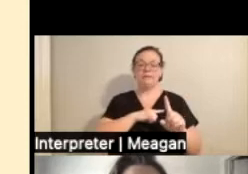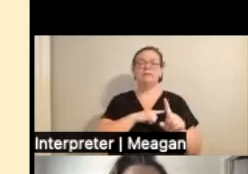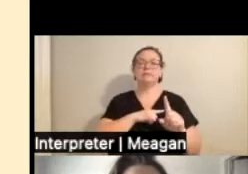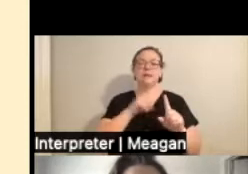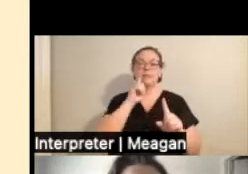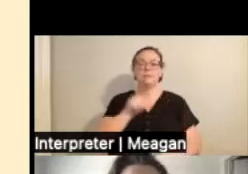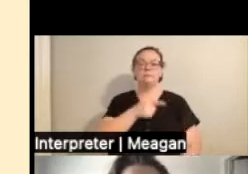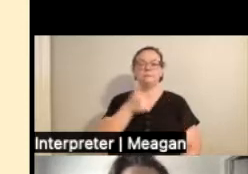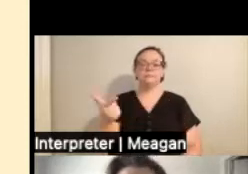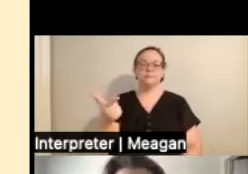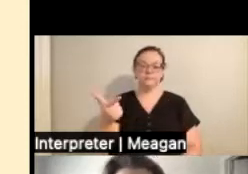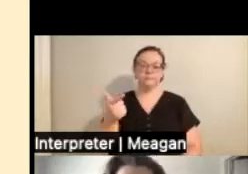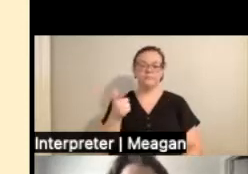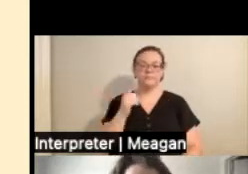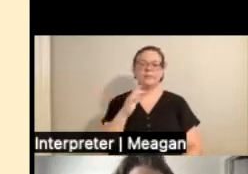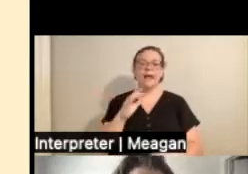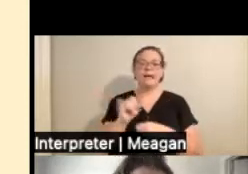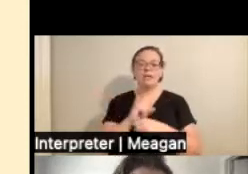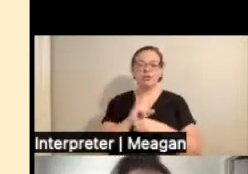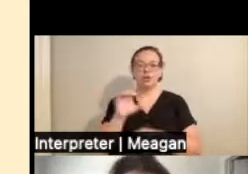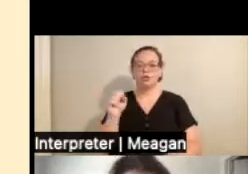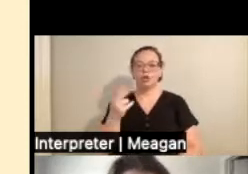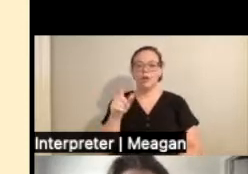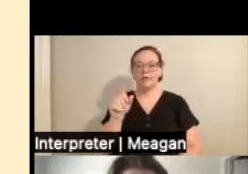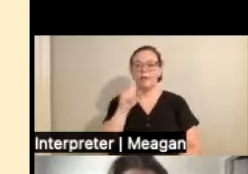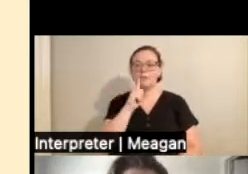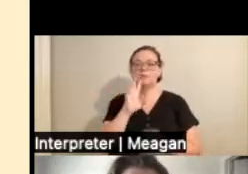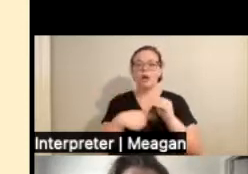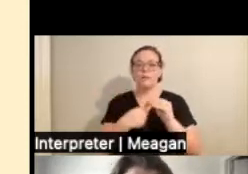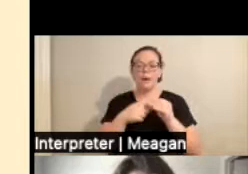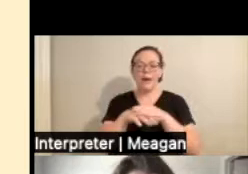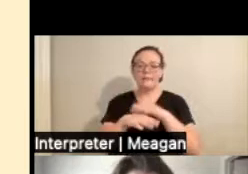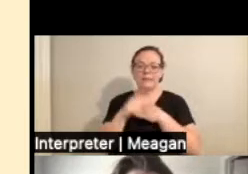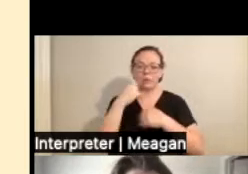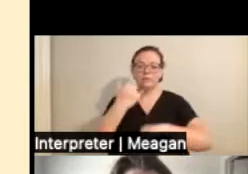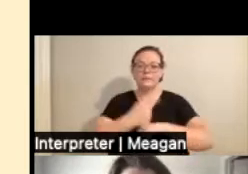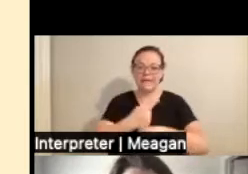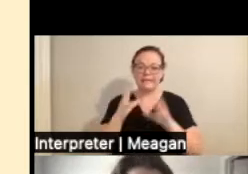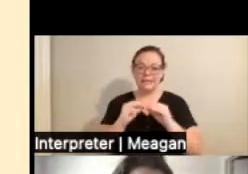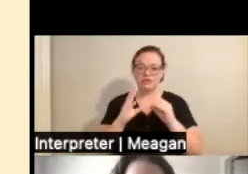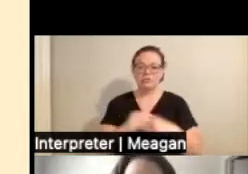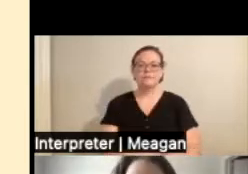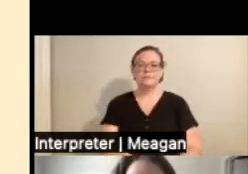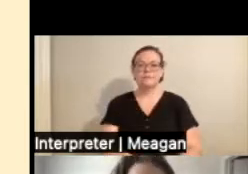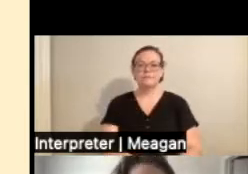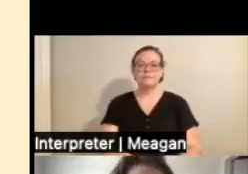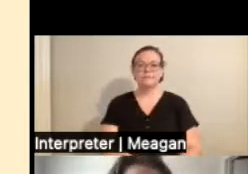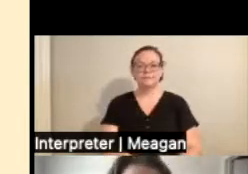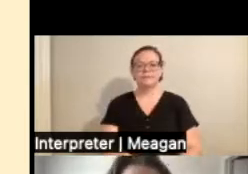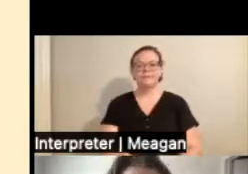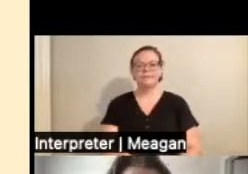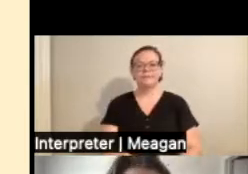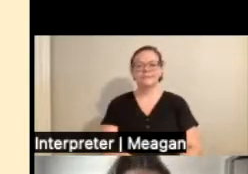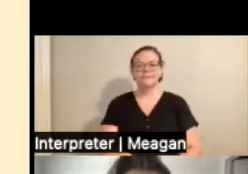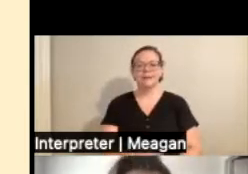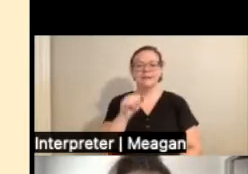to our intern Shalini, who's going to tell us a little bit about access for today's session. So that's just what I'm going to be saying. That's going to be linked